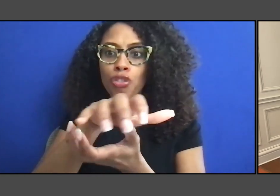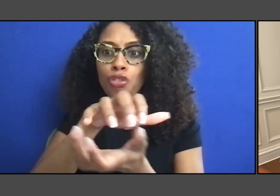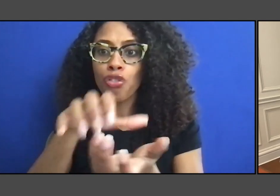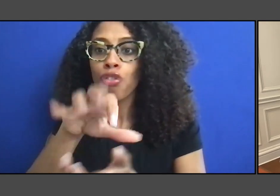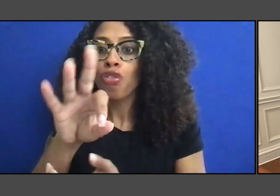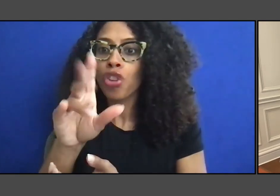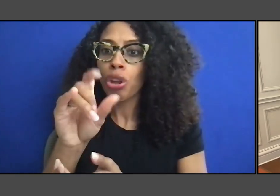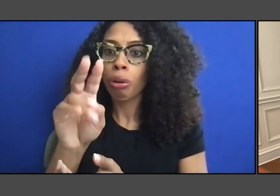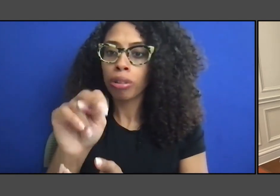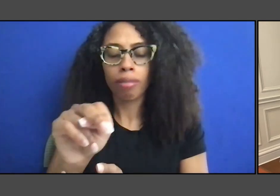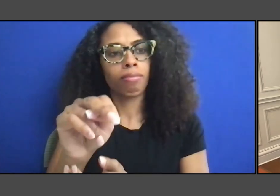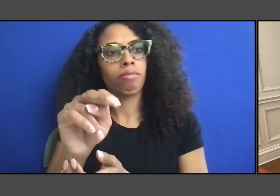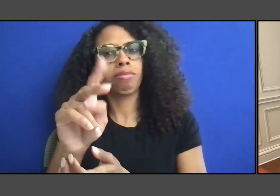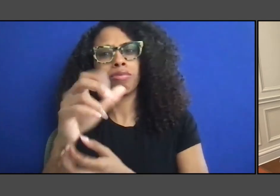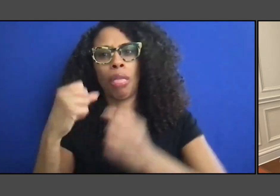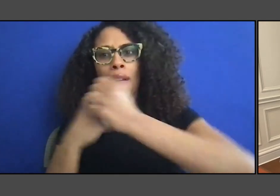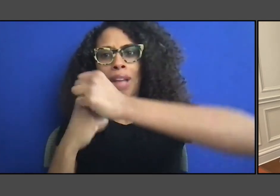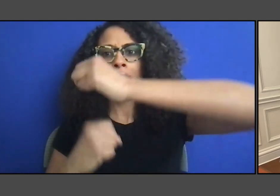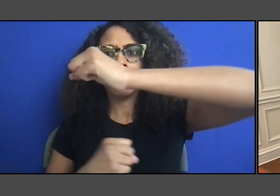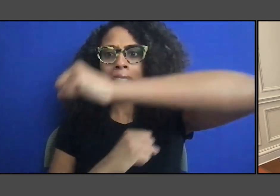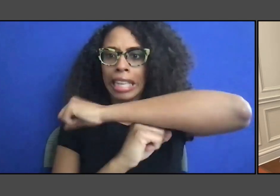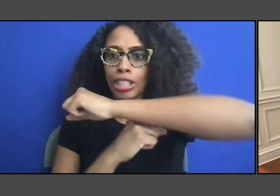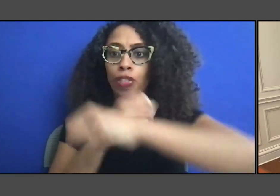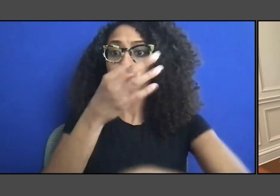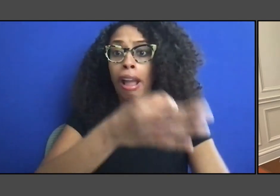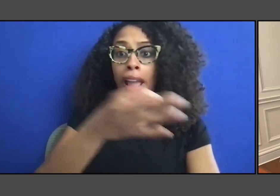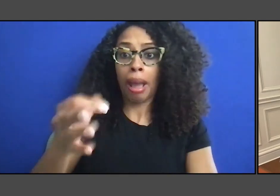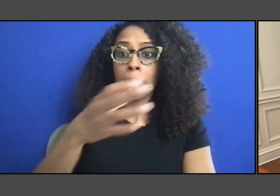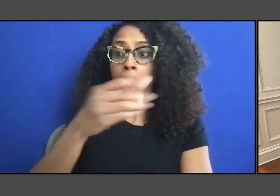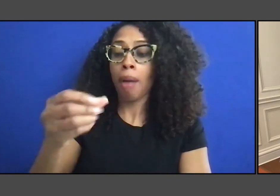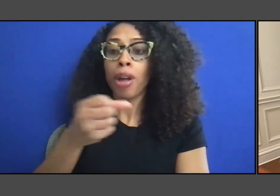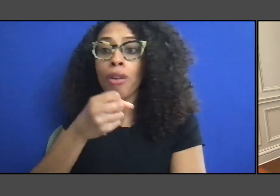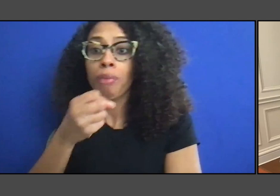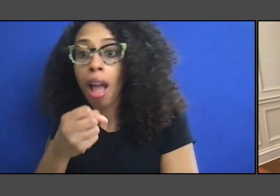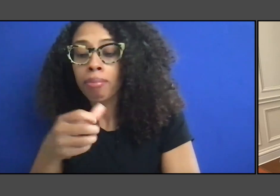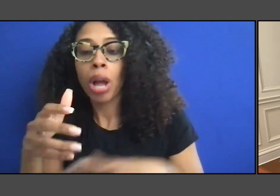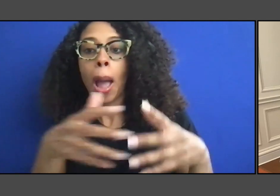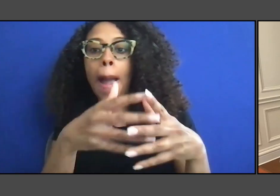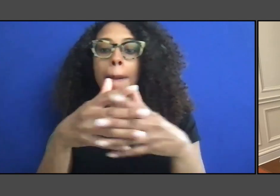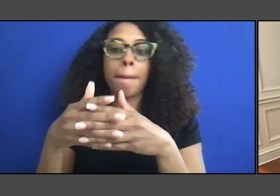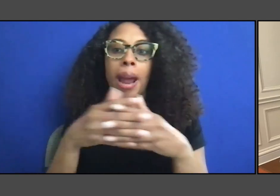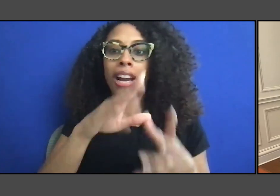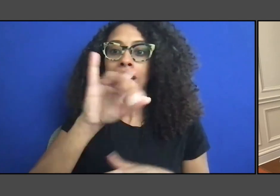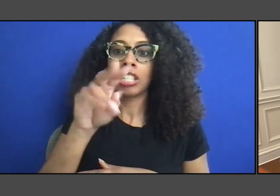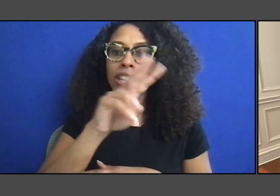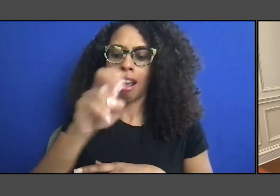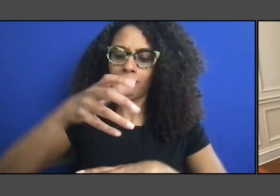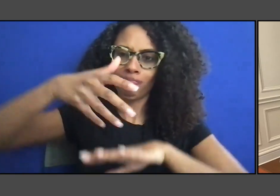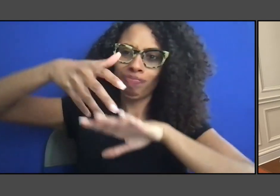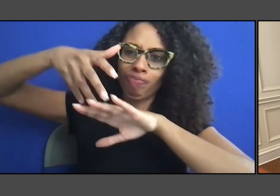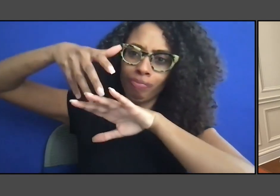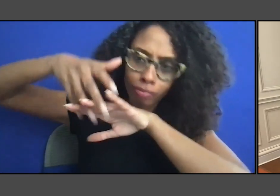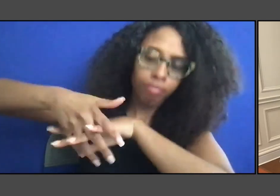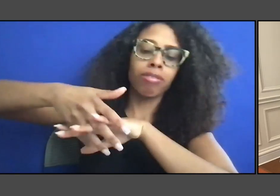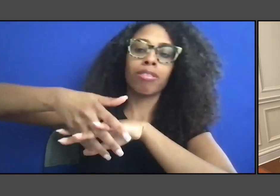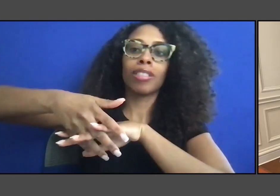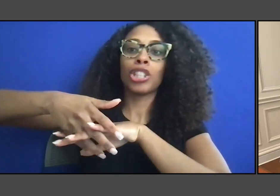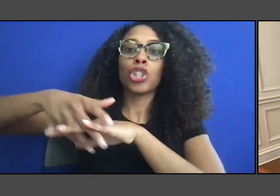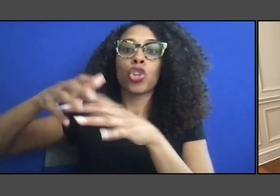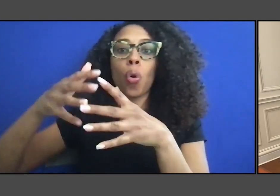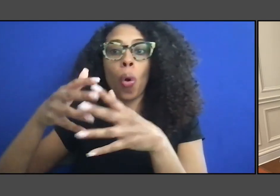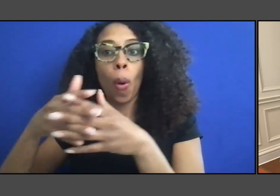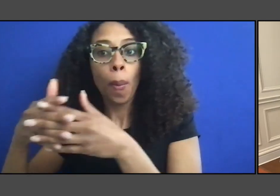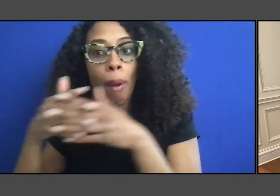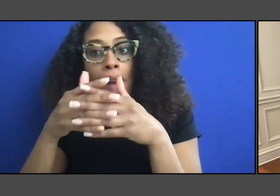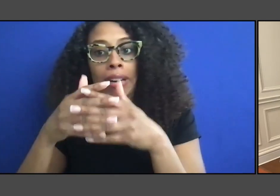innovations of hip hop and rap, American jazz is integral to the soundscape of American life.